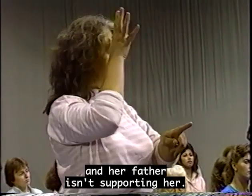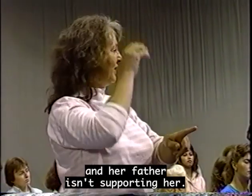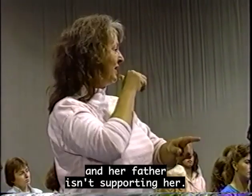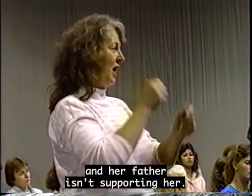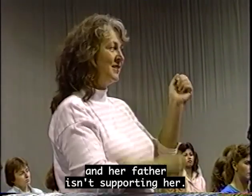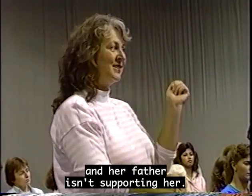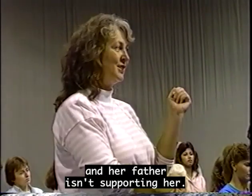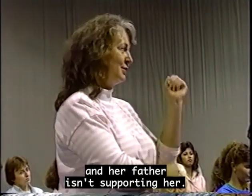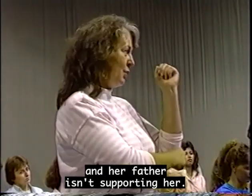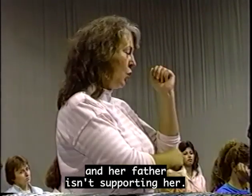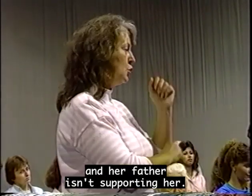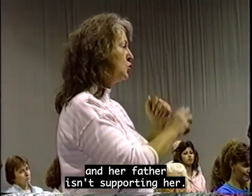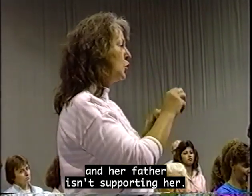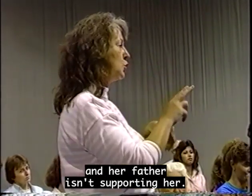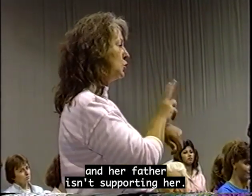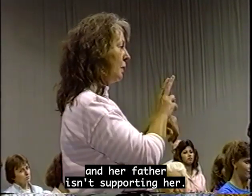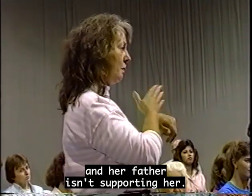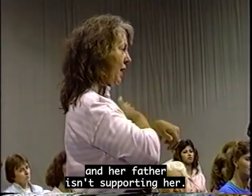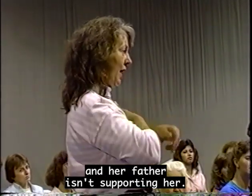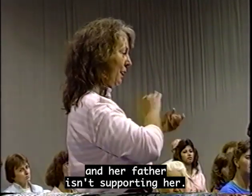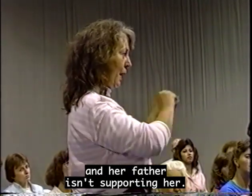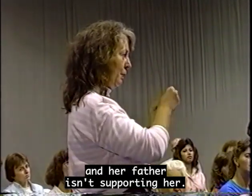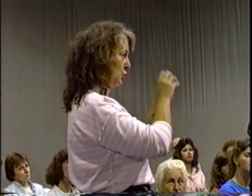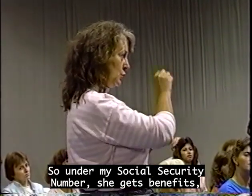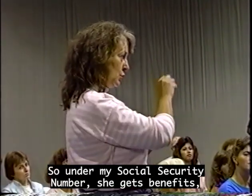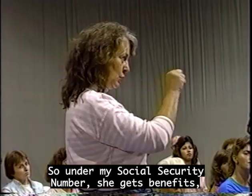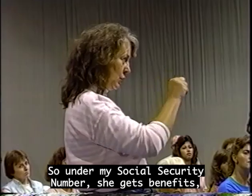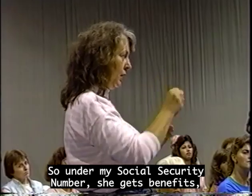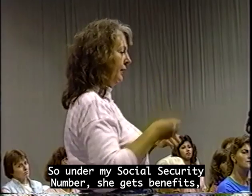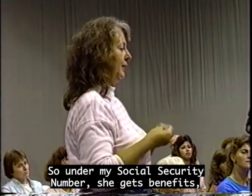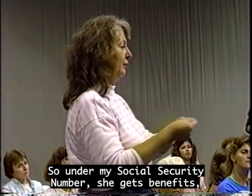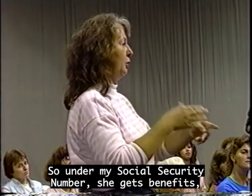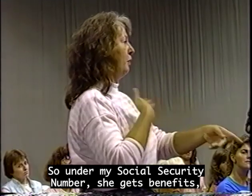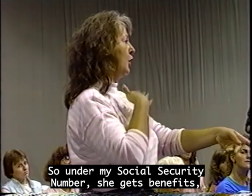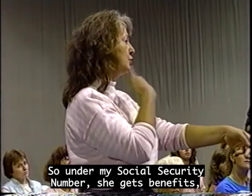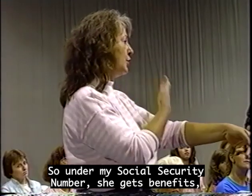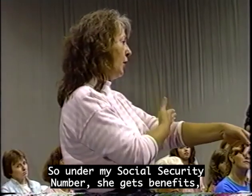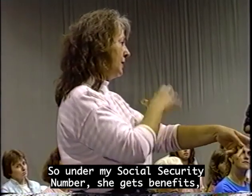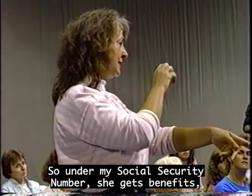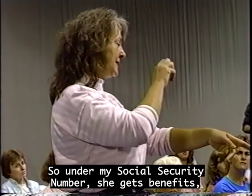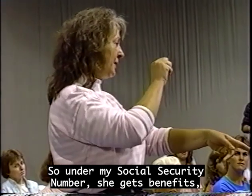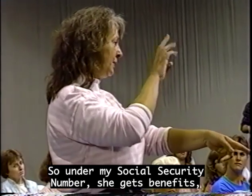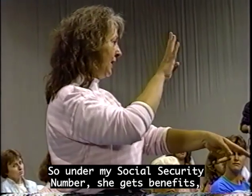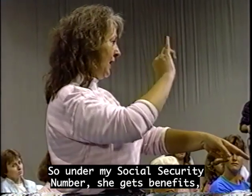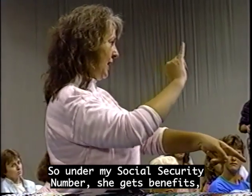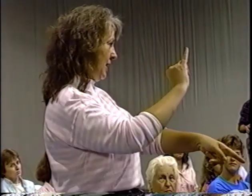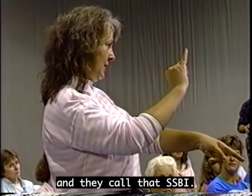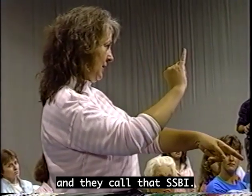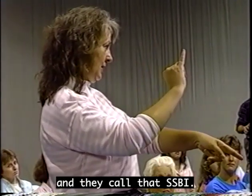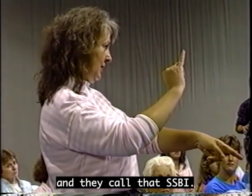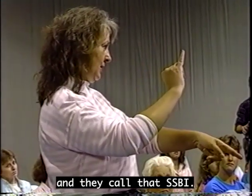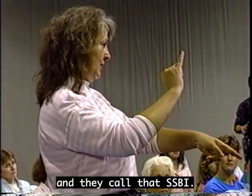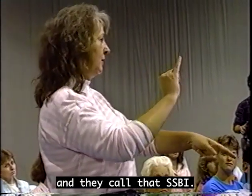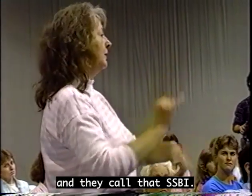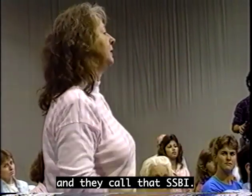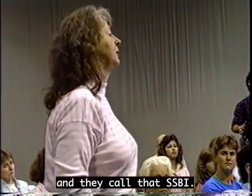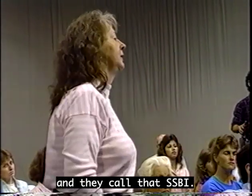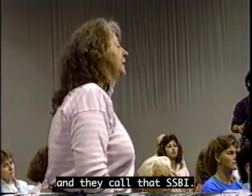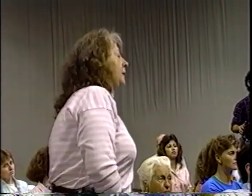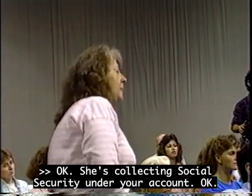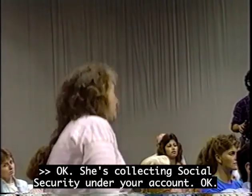And her father isn't supporting her. So under my Social Security number, she gets benefits, and they